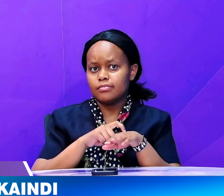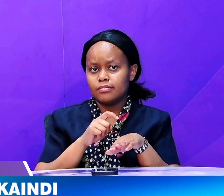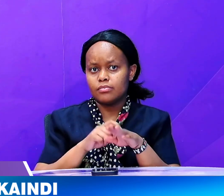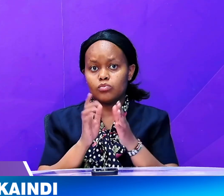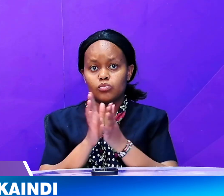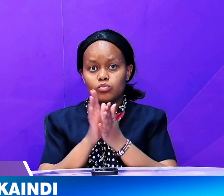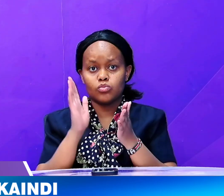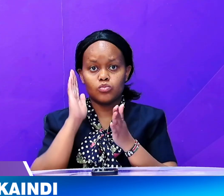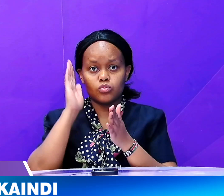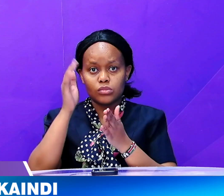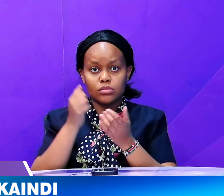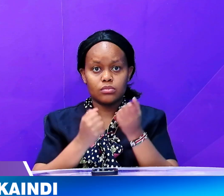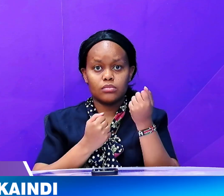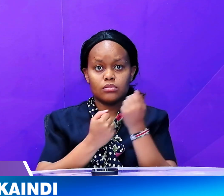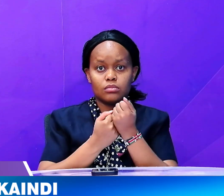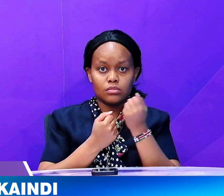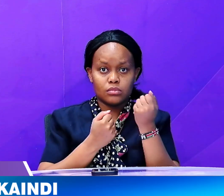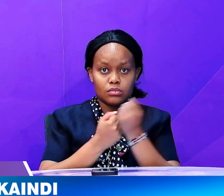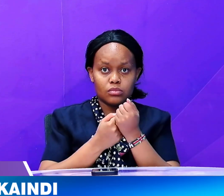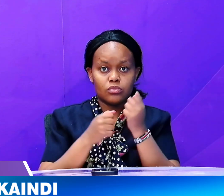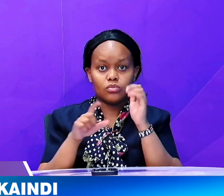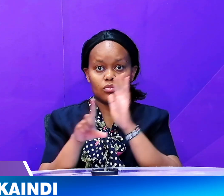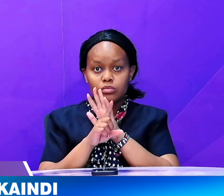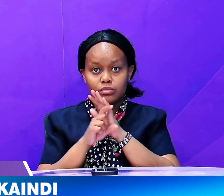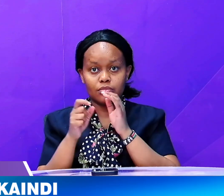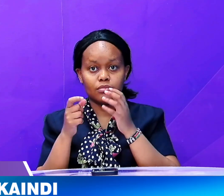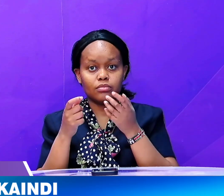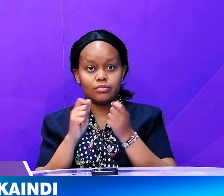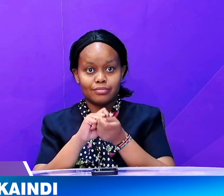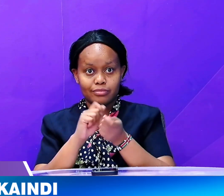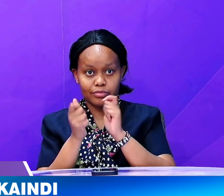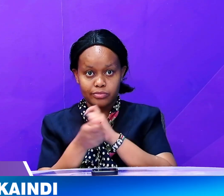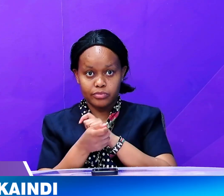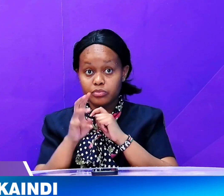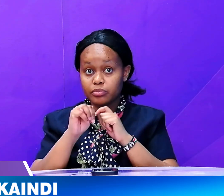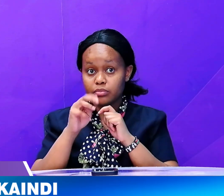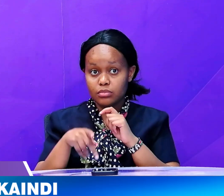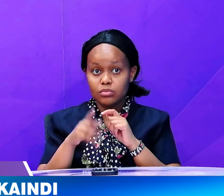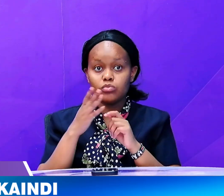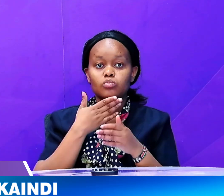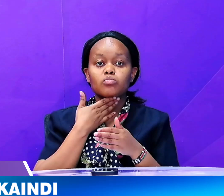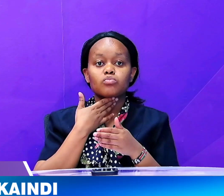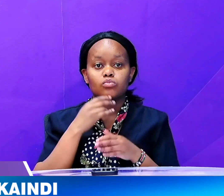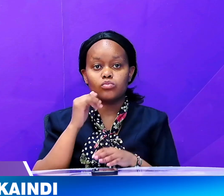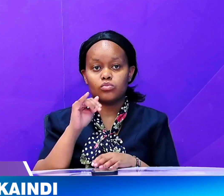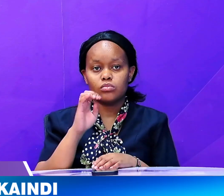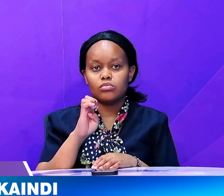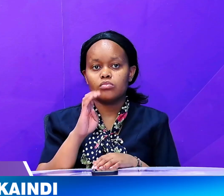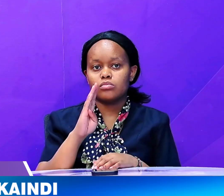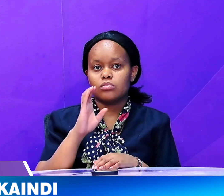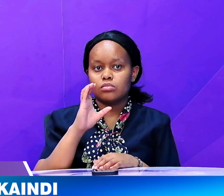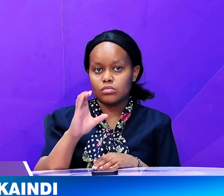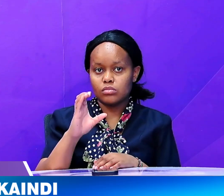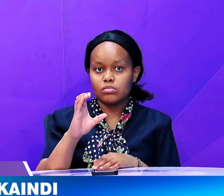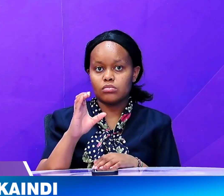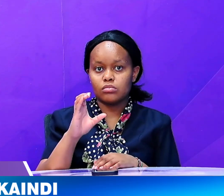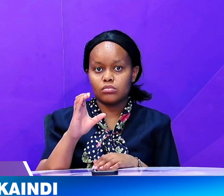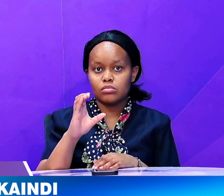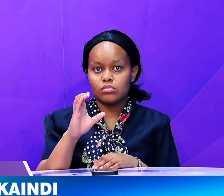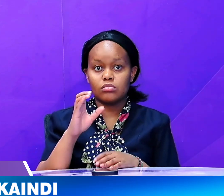to take the lead in driving electoral reforms aimed at reducing post-election violence, and says